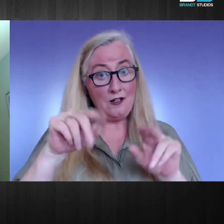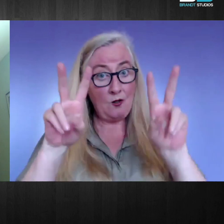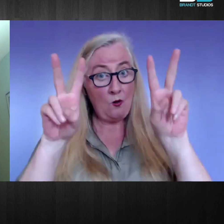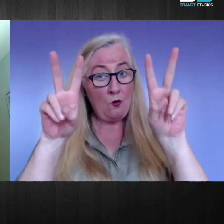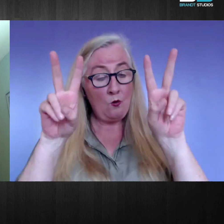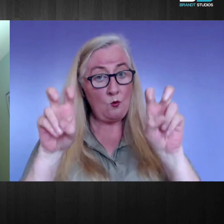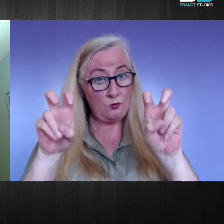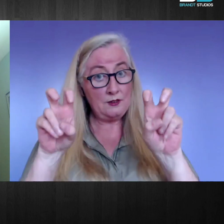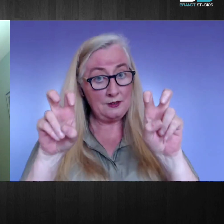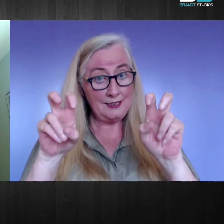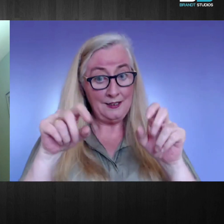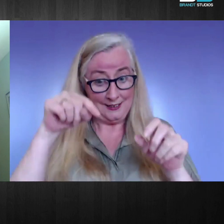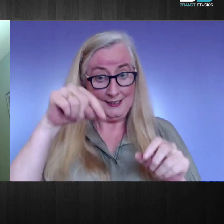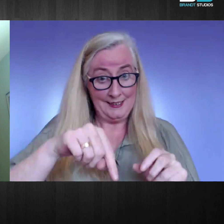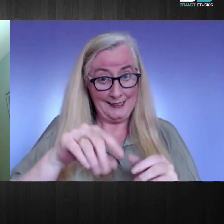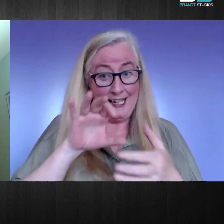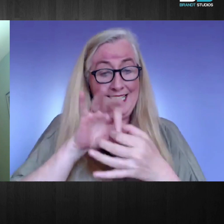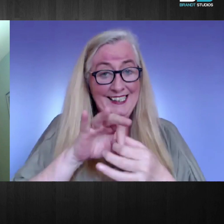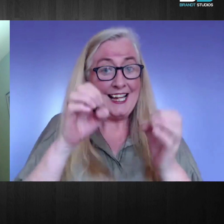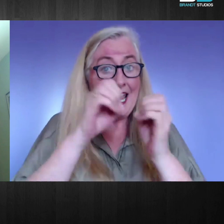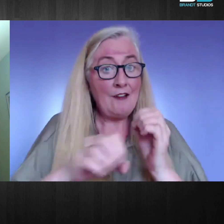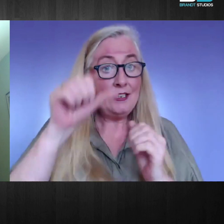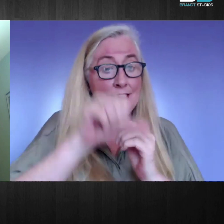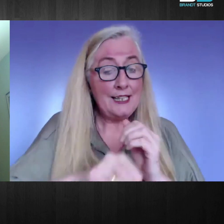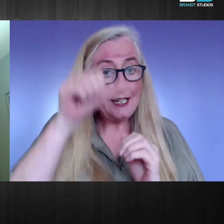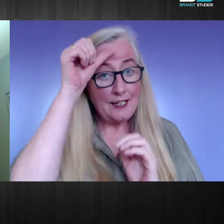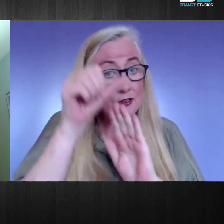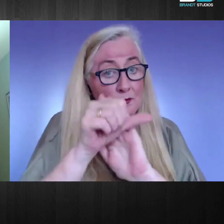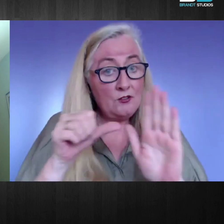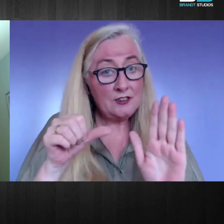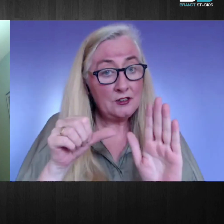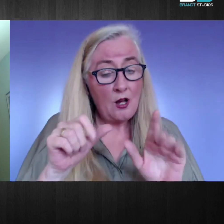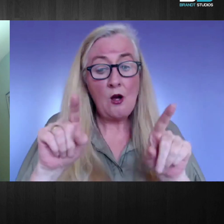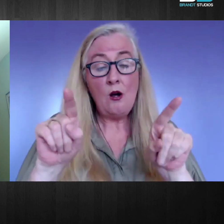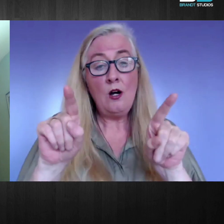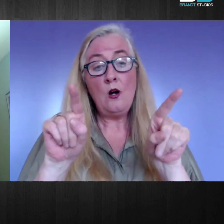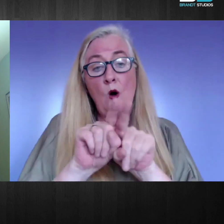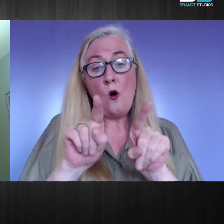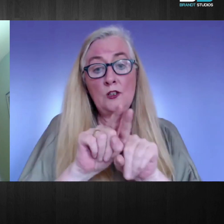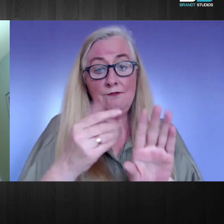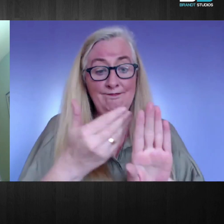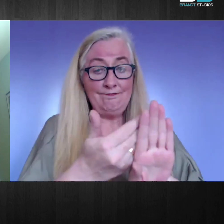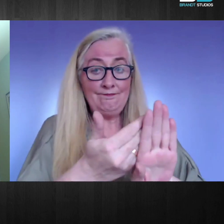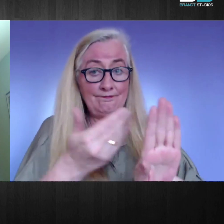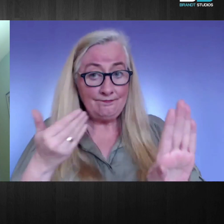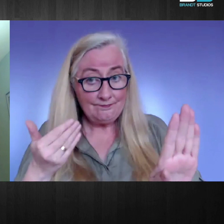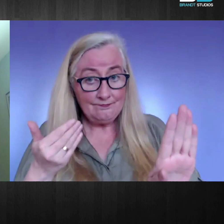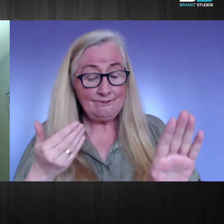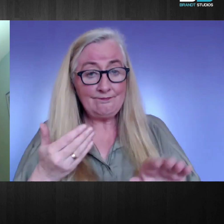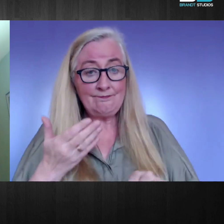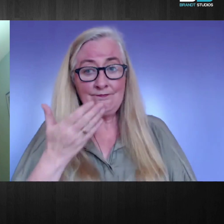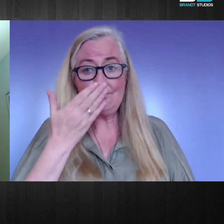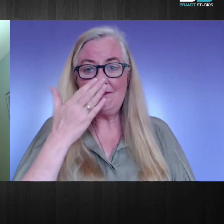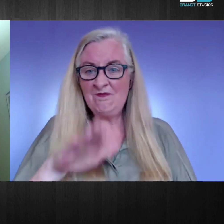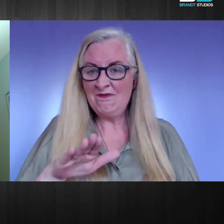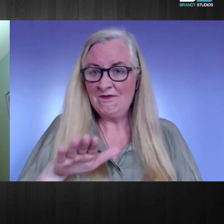day-to-day experiences, and also issues of exclusion and prejudice exist in plain view,